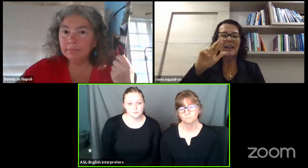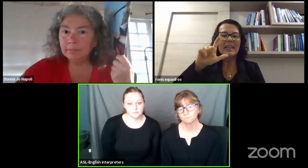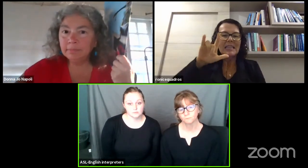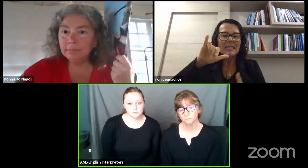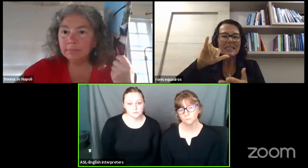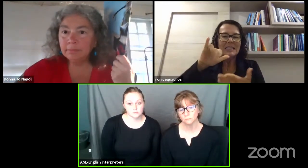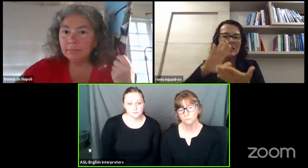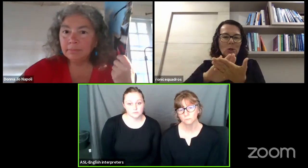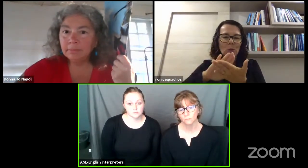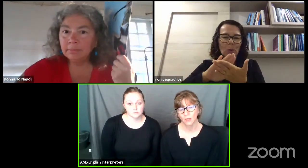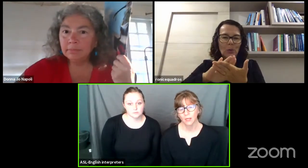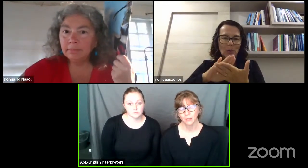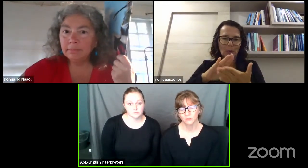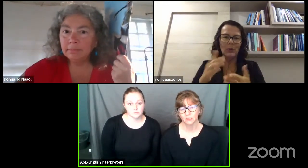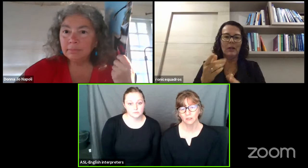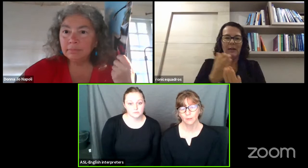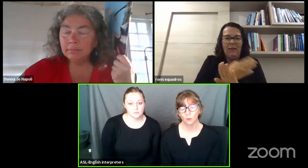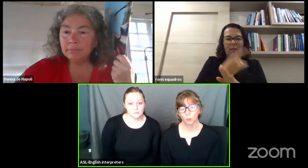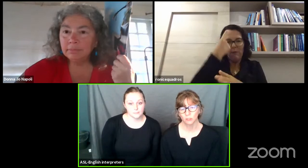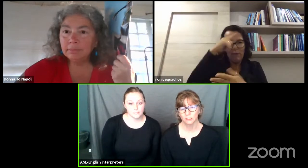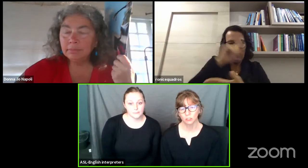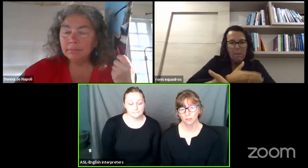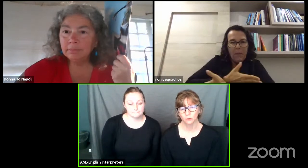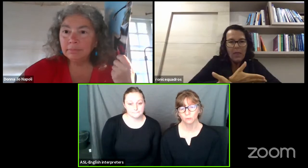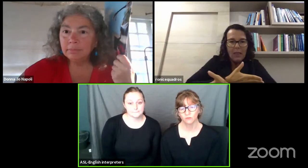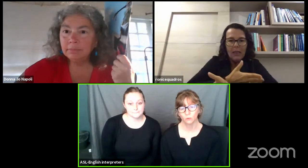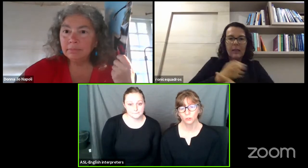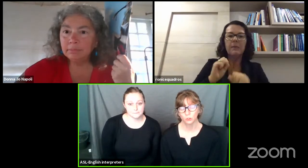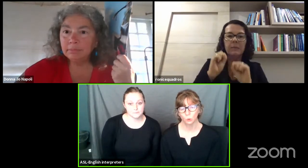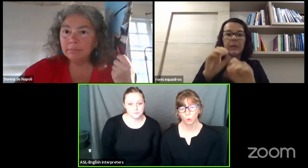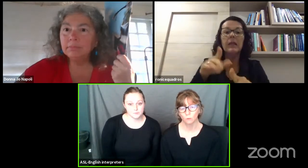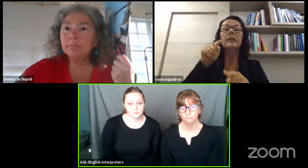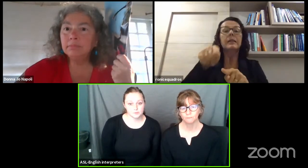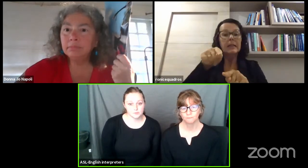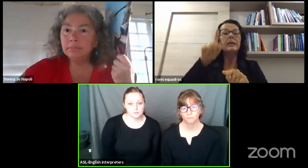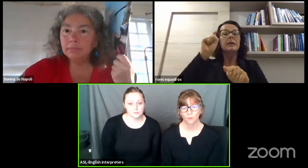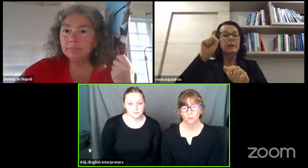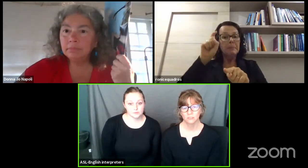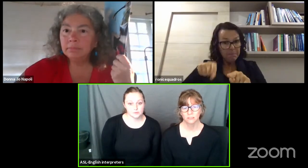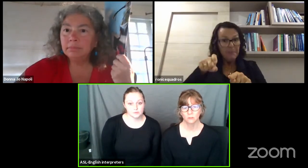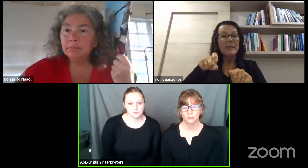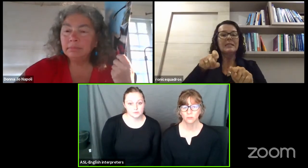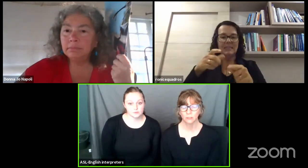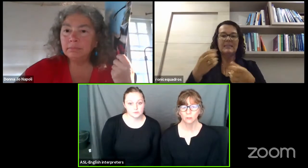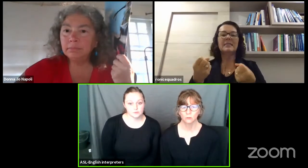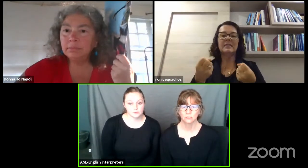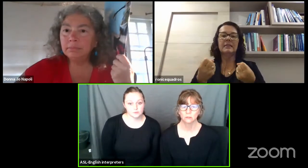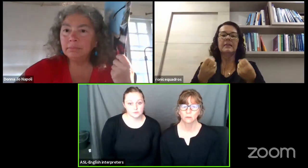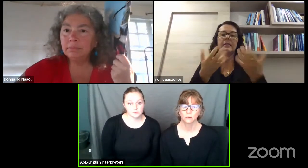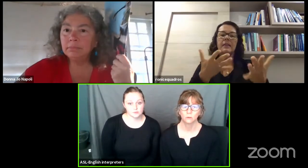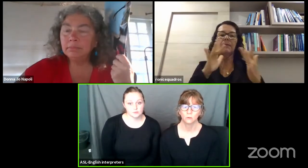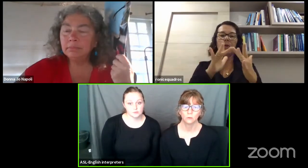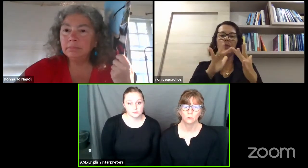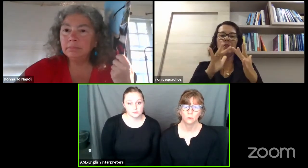And I'm thinking about early childhood before school, still little